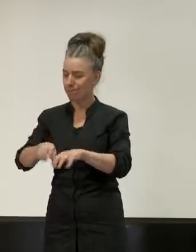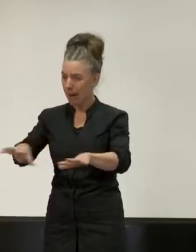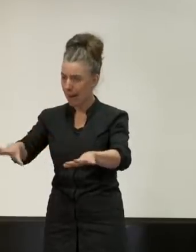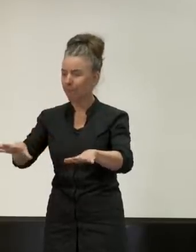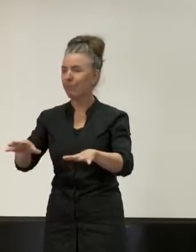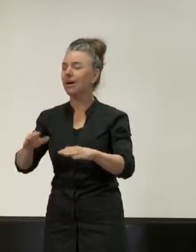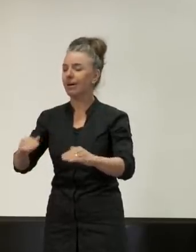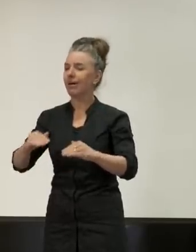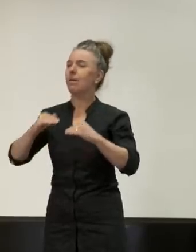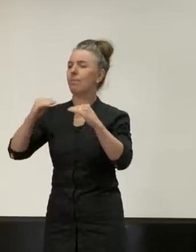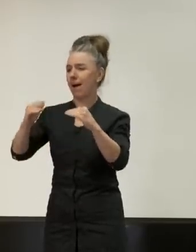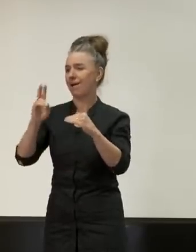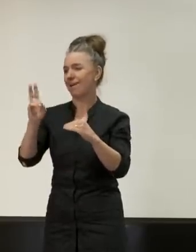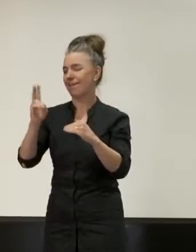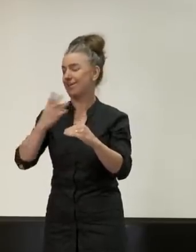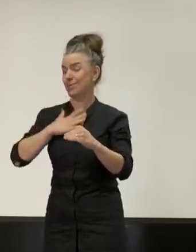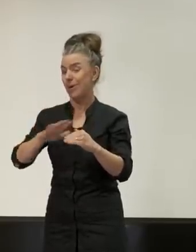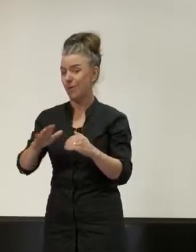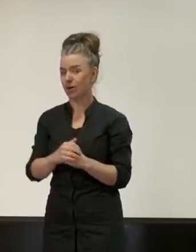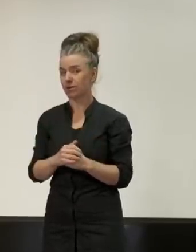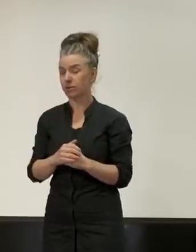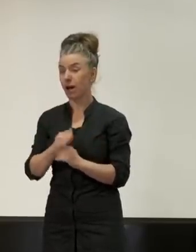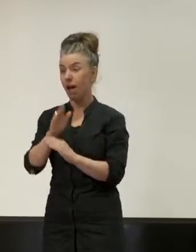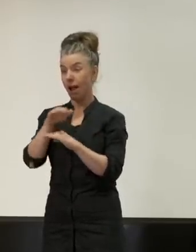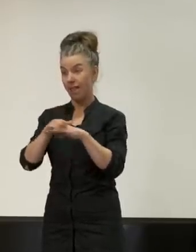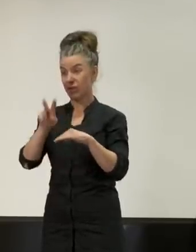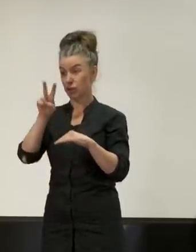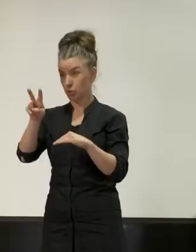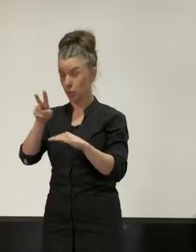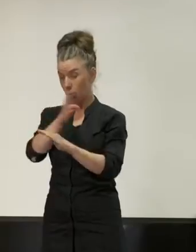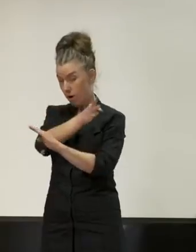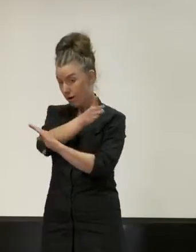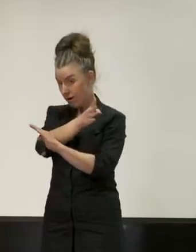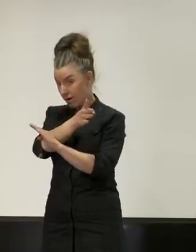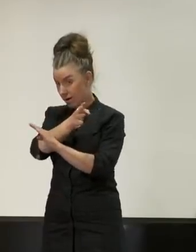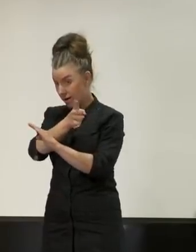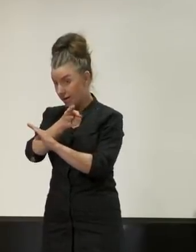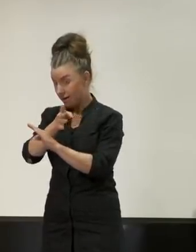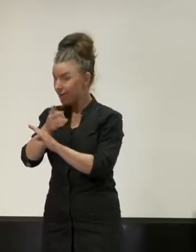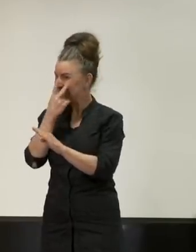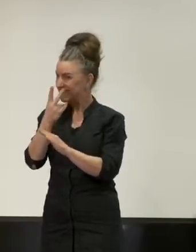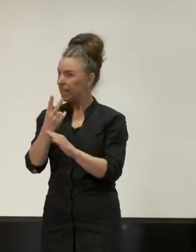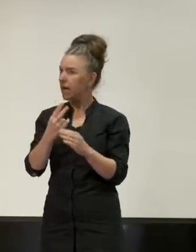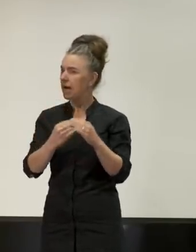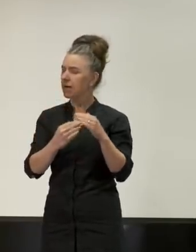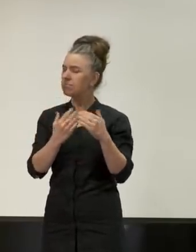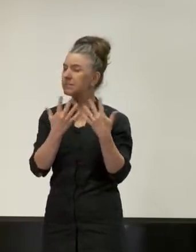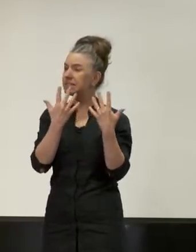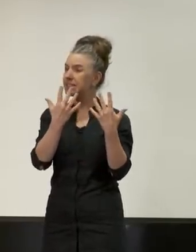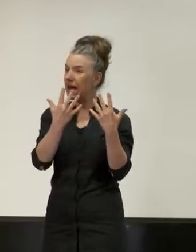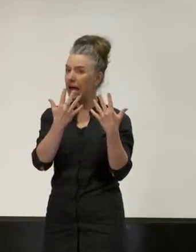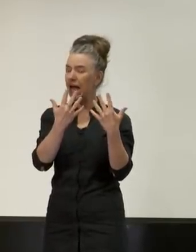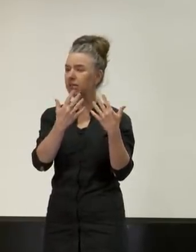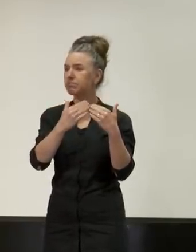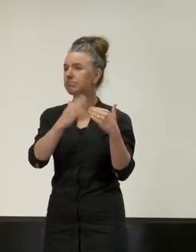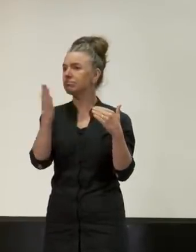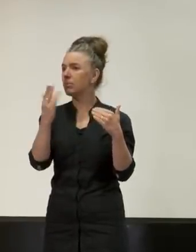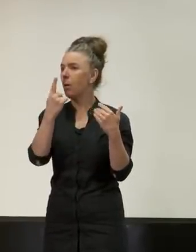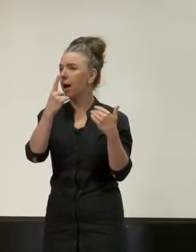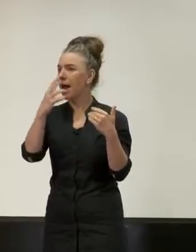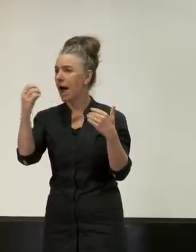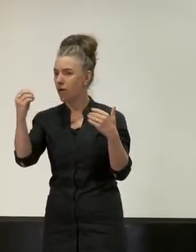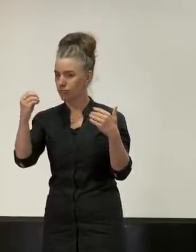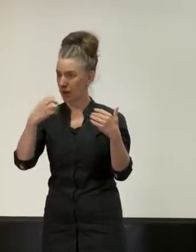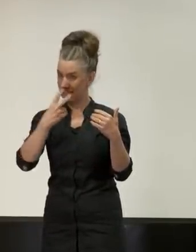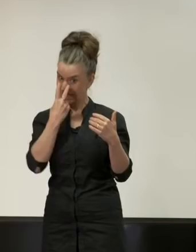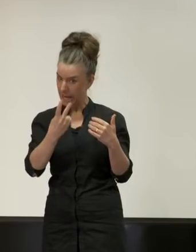at this level where we now have large gatherings of people. We now have much more intermingling, much more contact